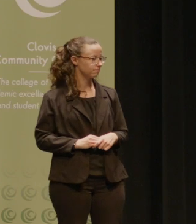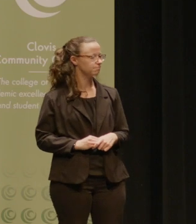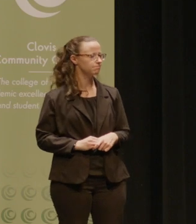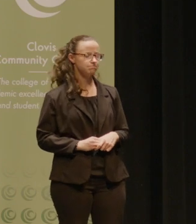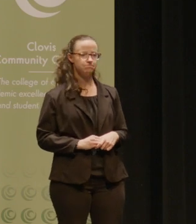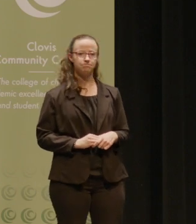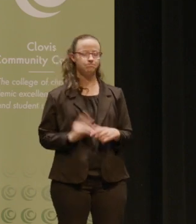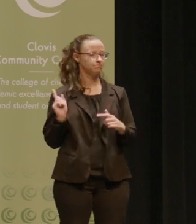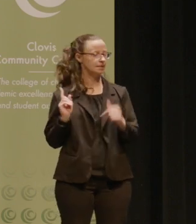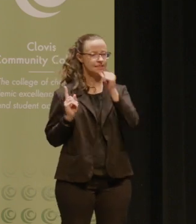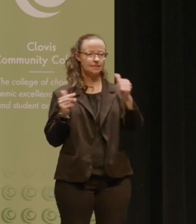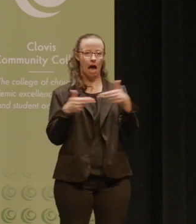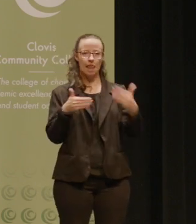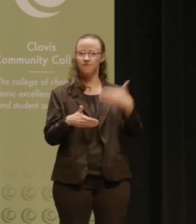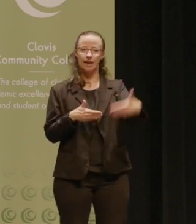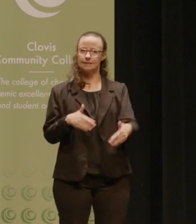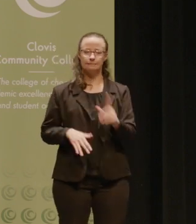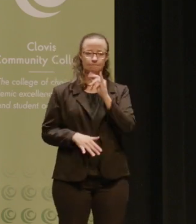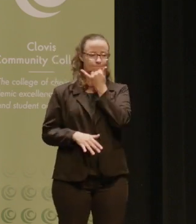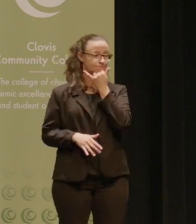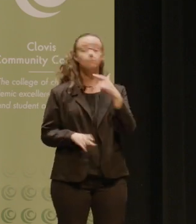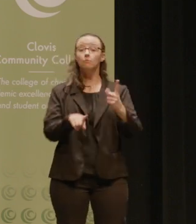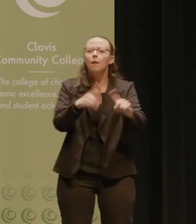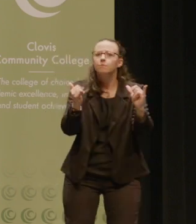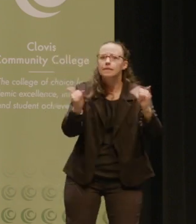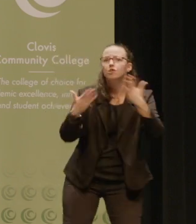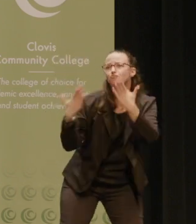This is not advancing. Well, I'm still grateful.